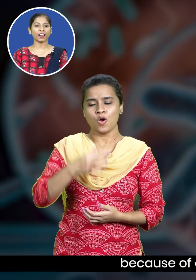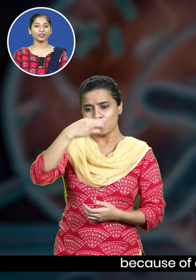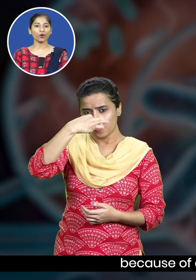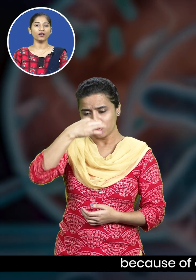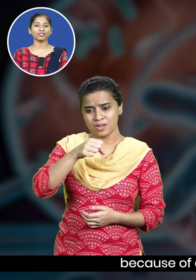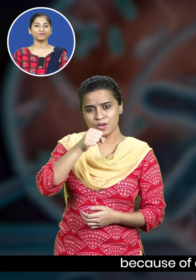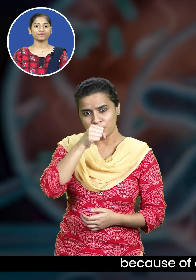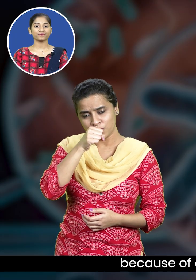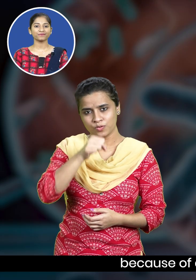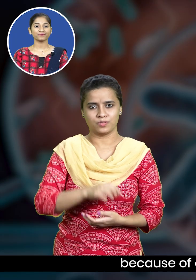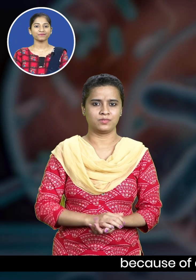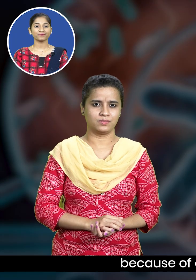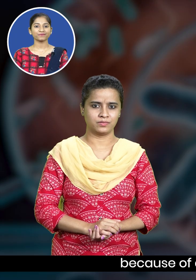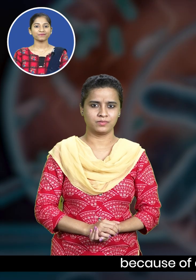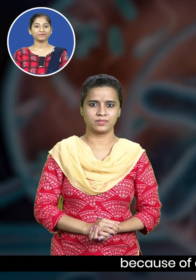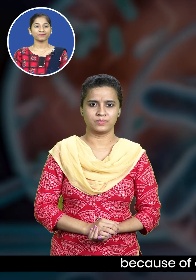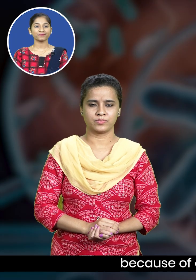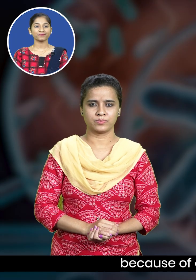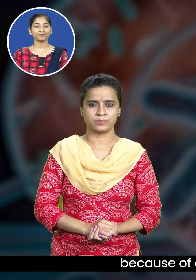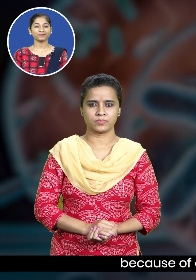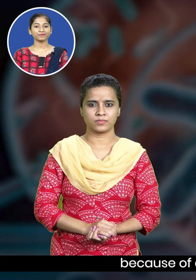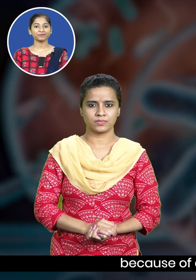cough and cold.